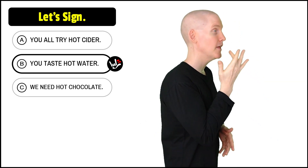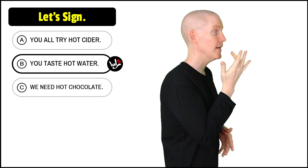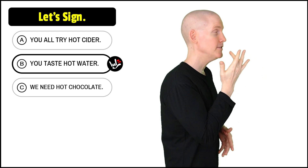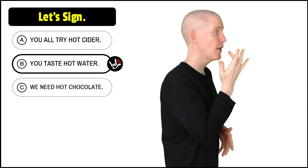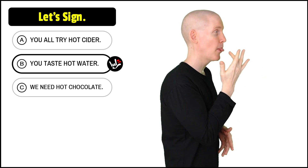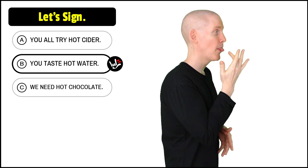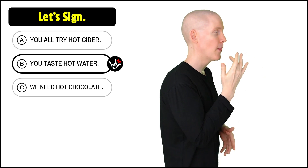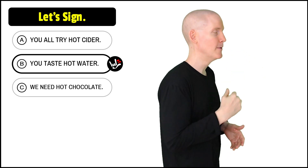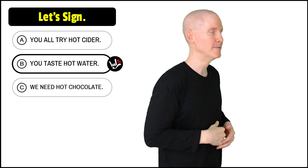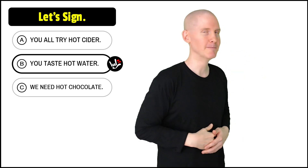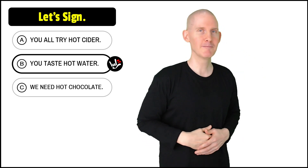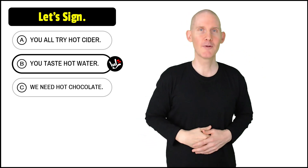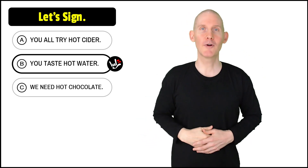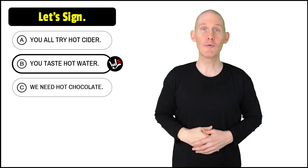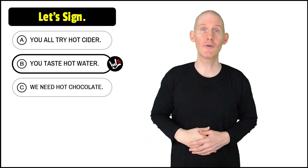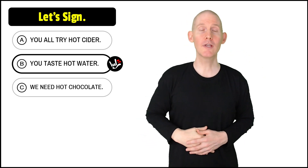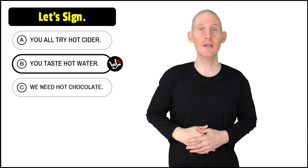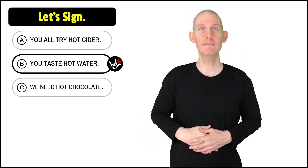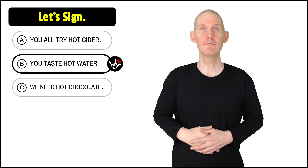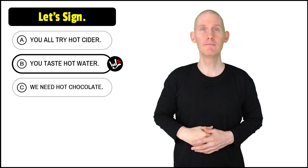taste. From the front again.